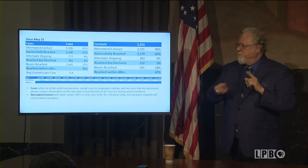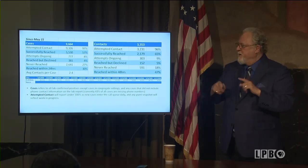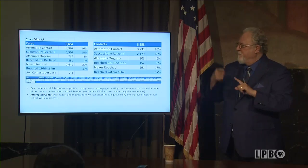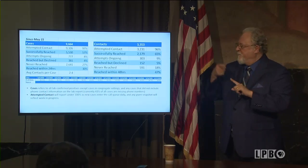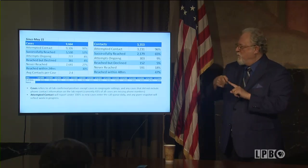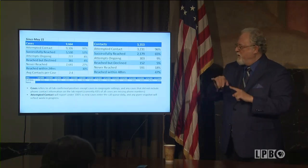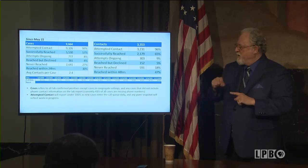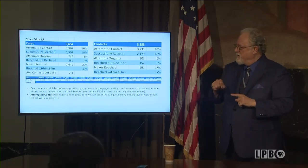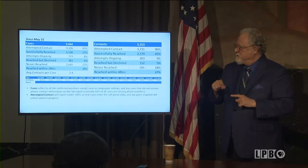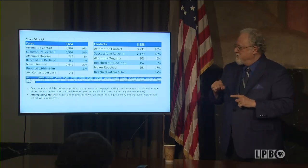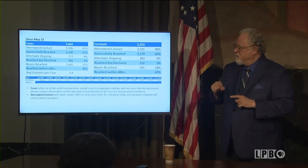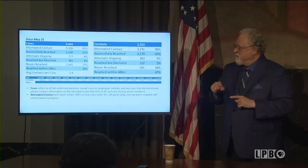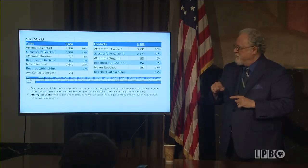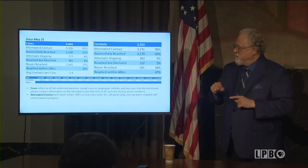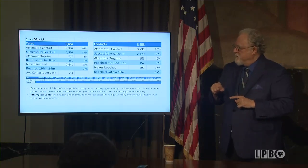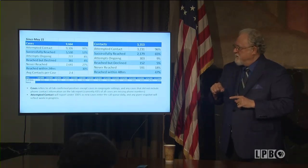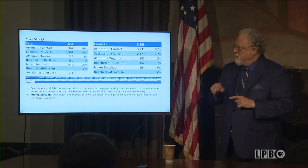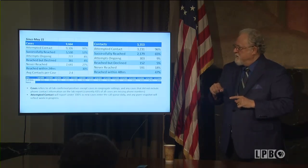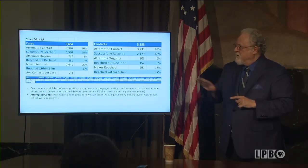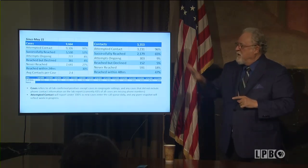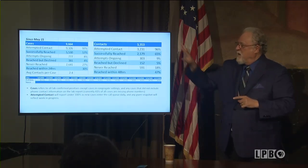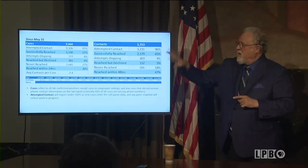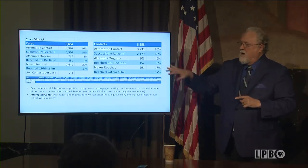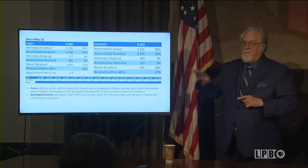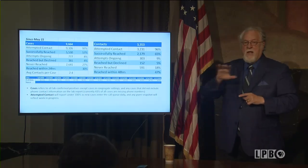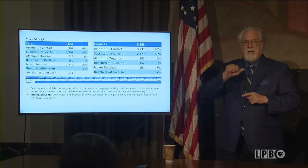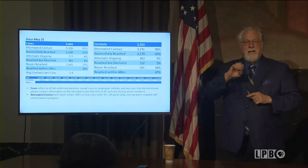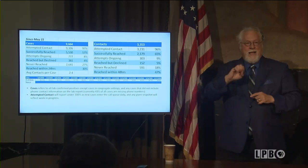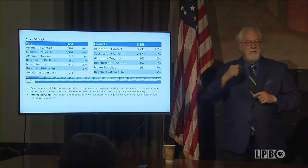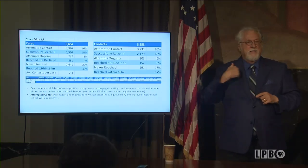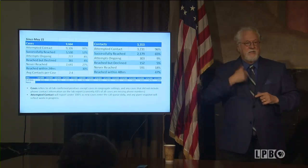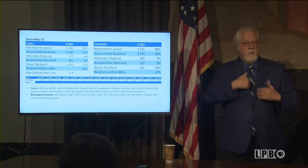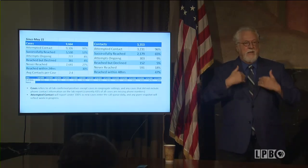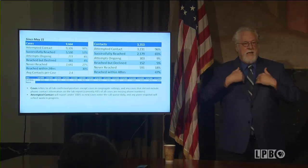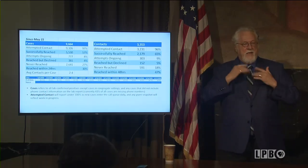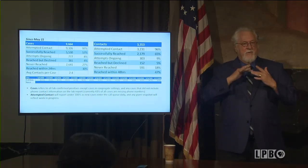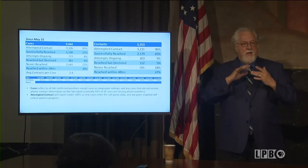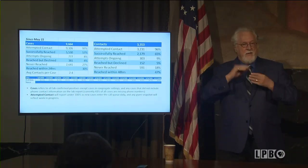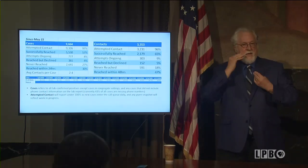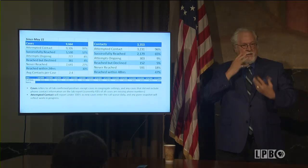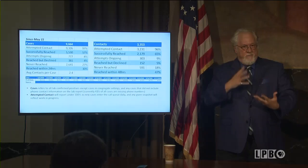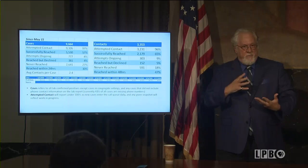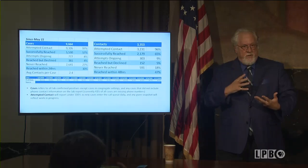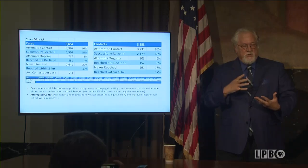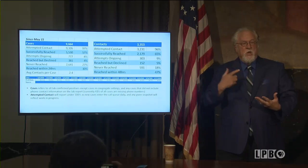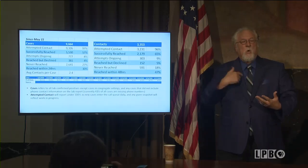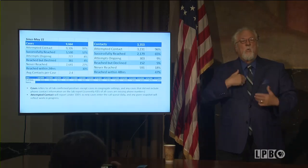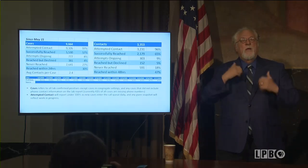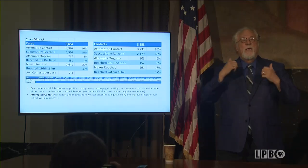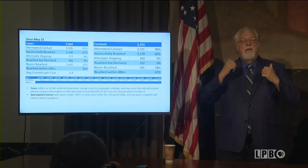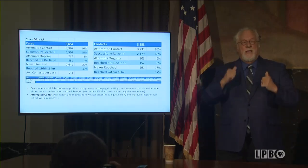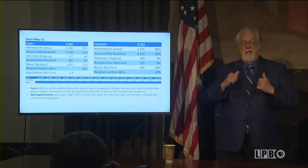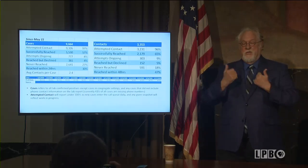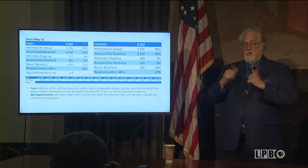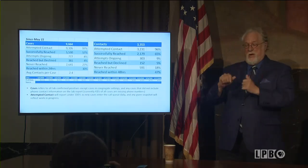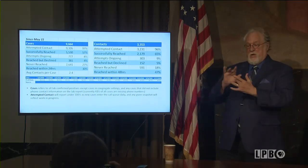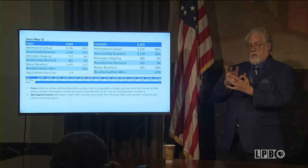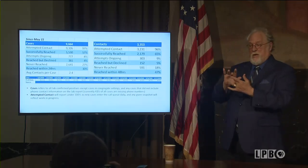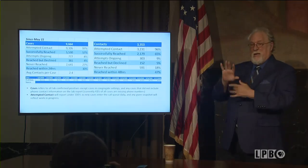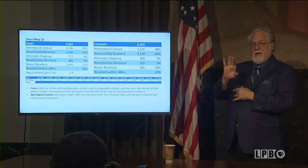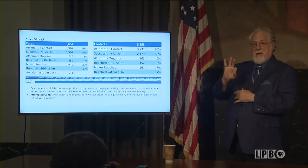that I'll make here is of the cases that we have contact information for, we're able to attempt contact